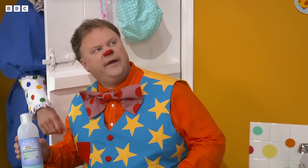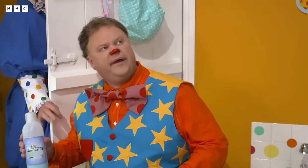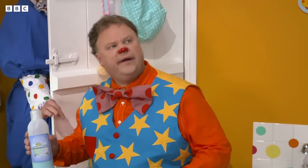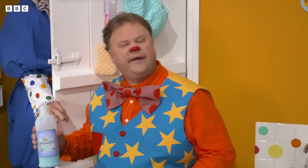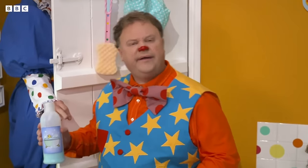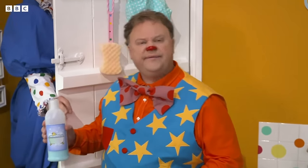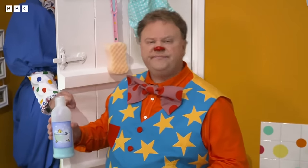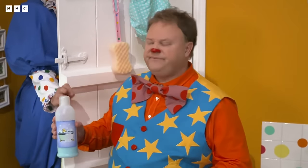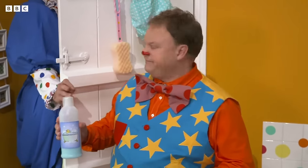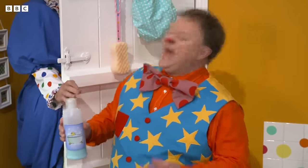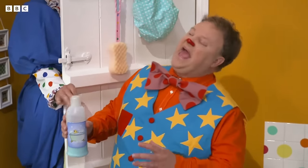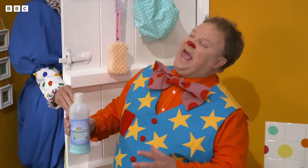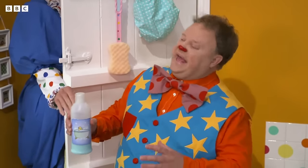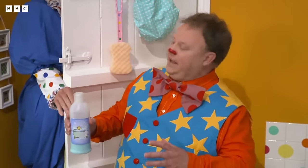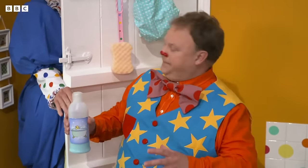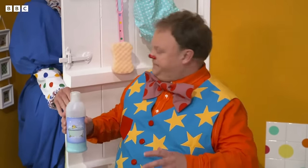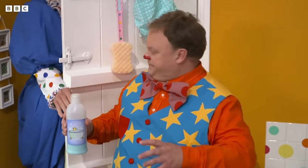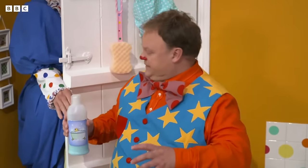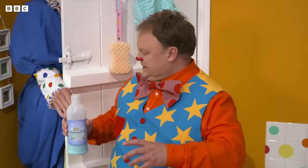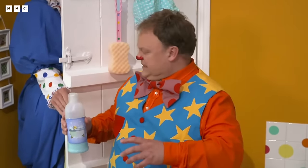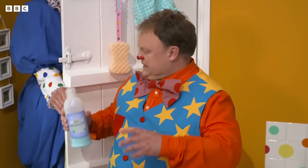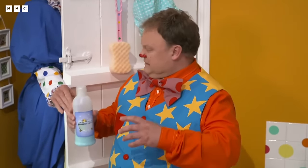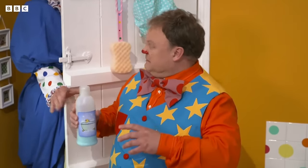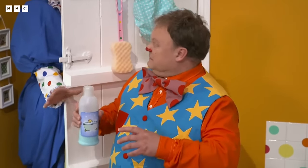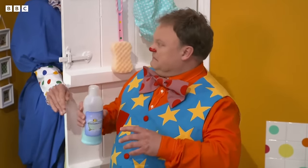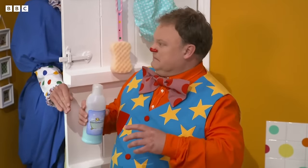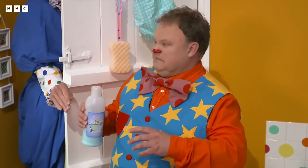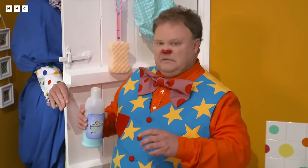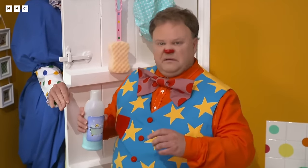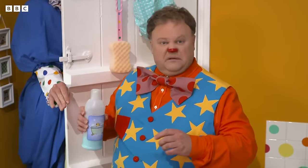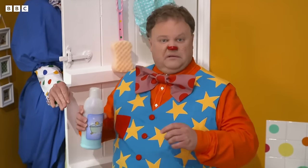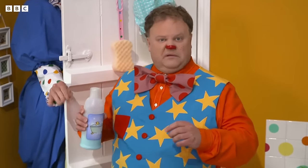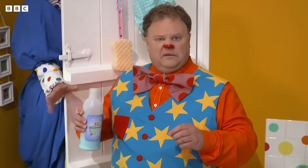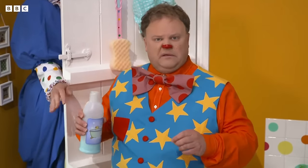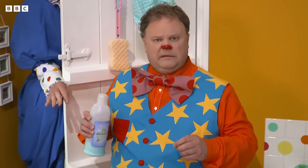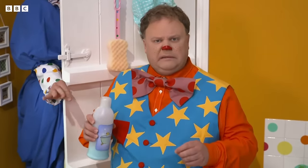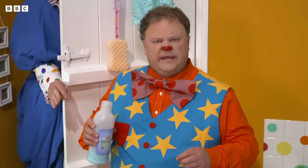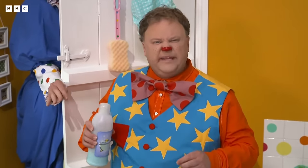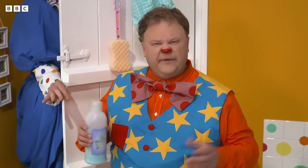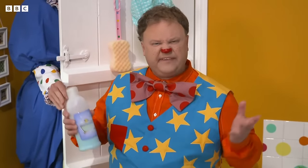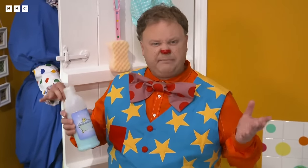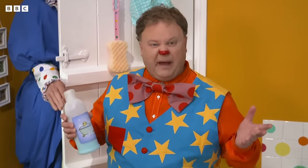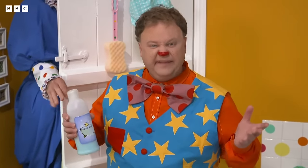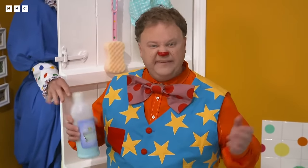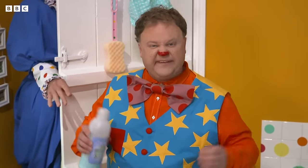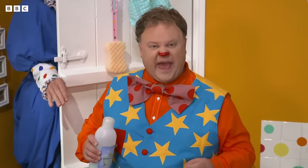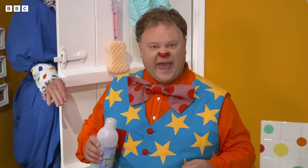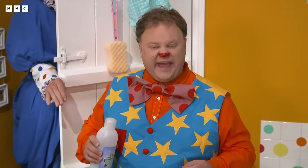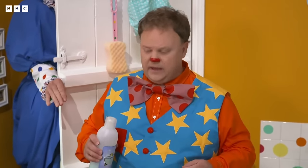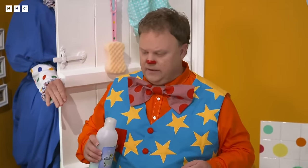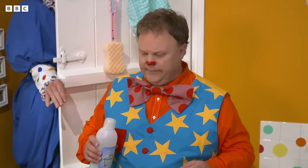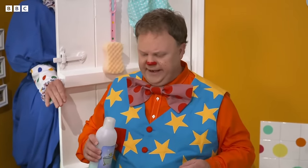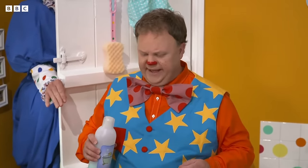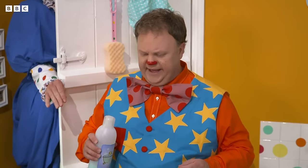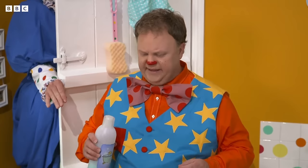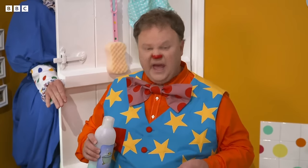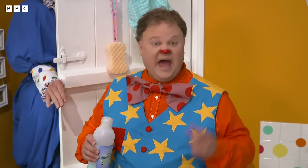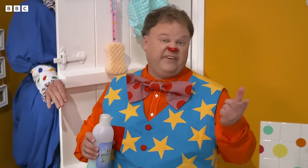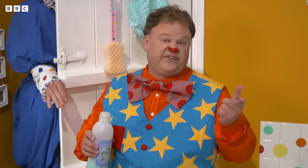Mr. Tumble. Hey! I'm looking for my sponge cake. Have you seen it? Your sponge cake? Well, have you